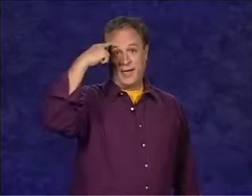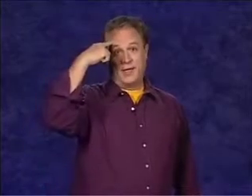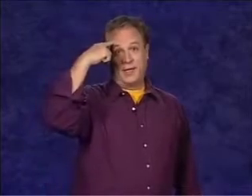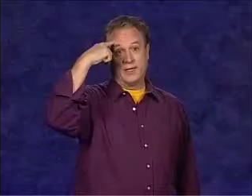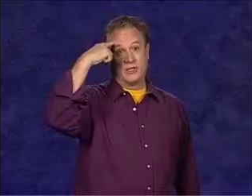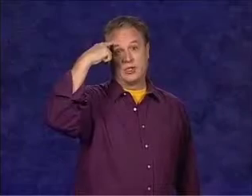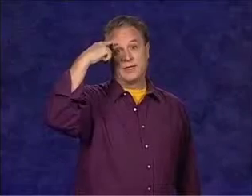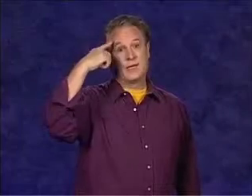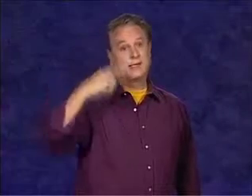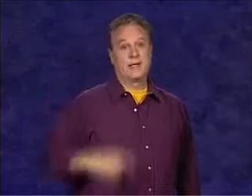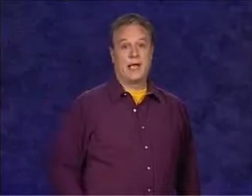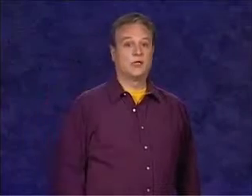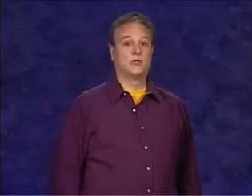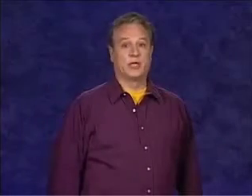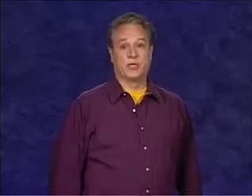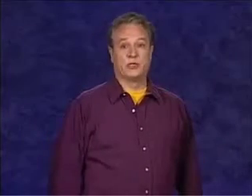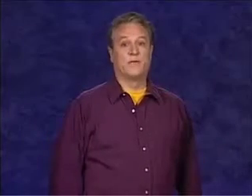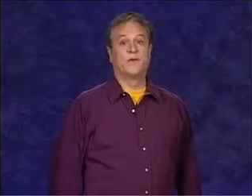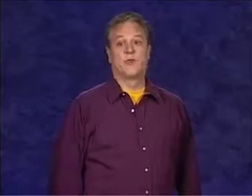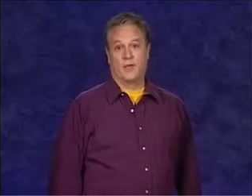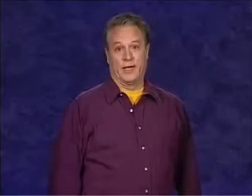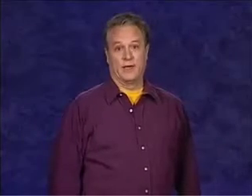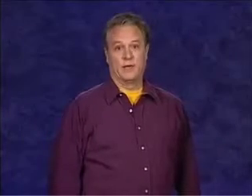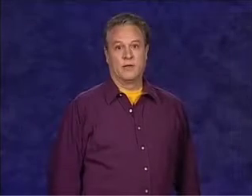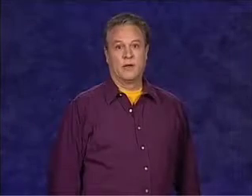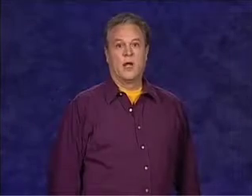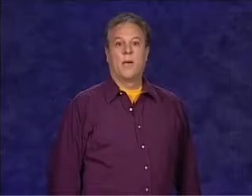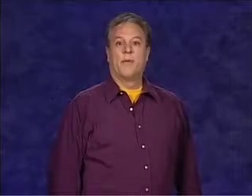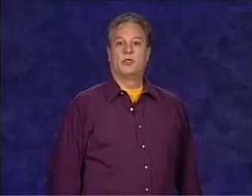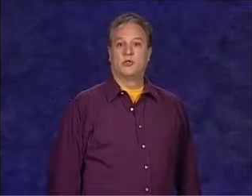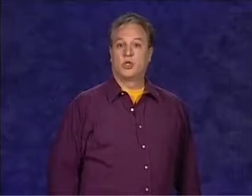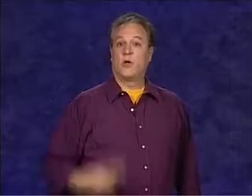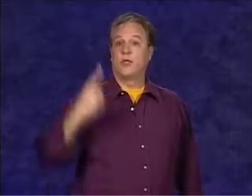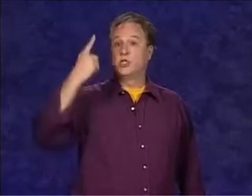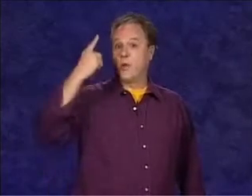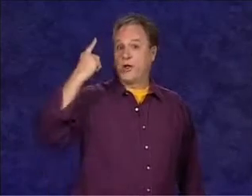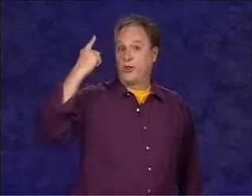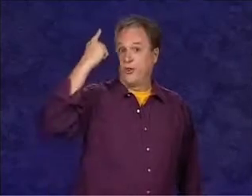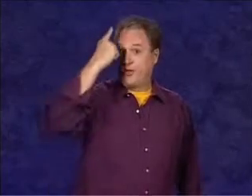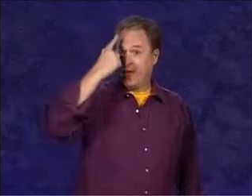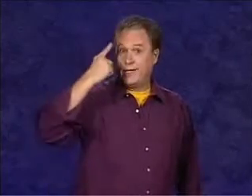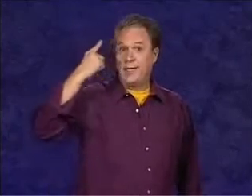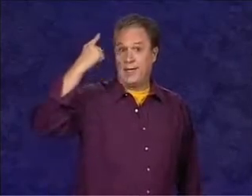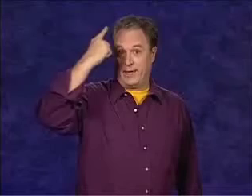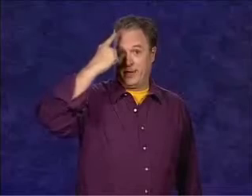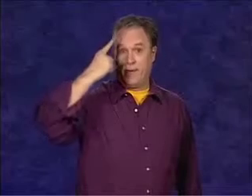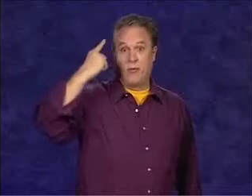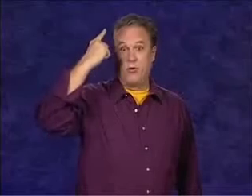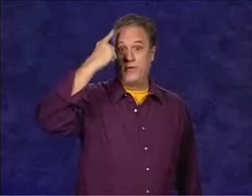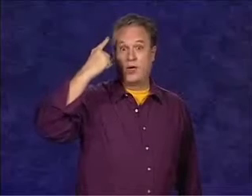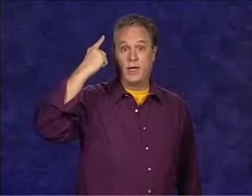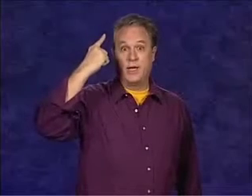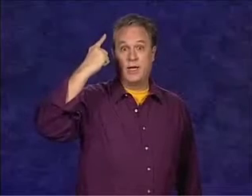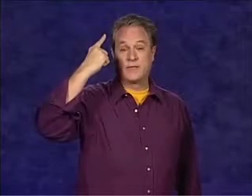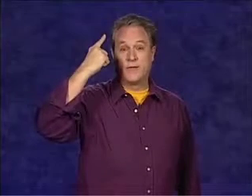Think is just like the natural gesture for think, but you show that you are thinking by moving your index finger